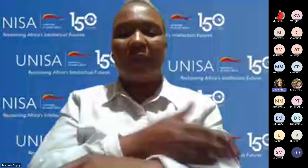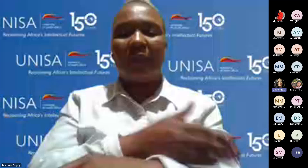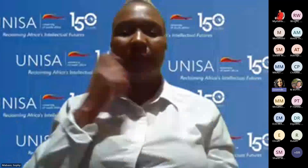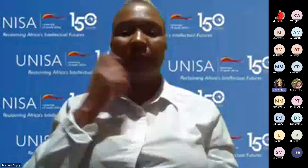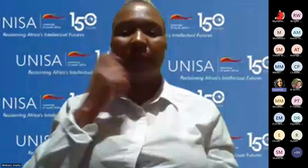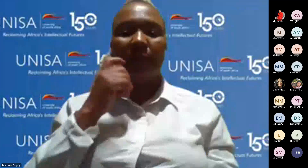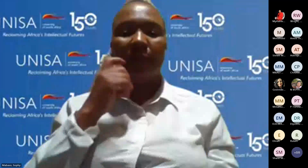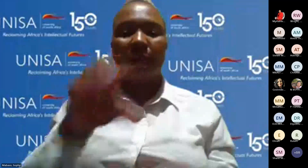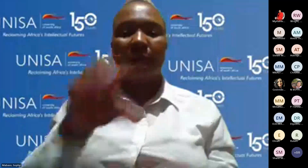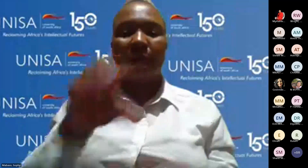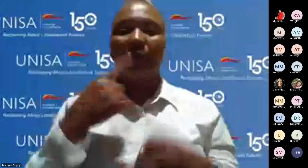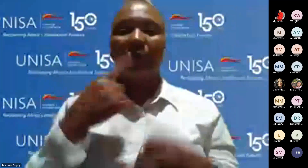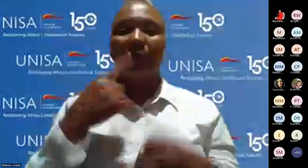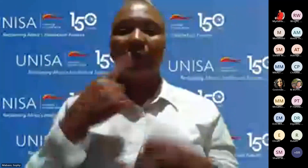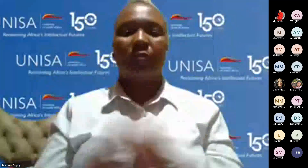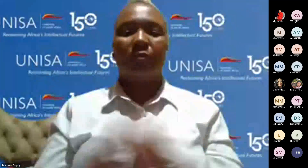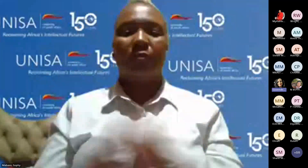Okay.